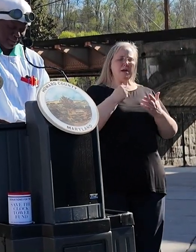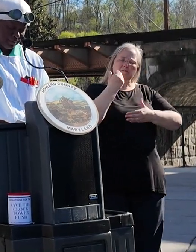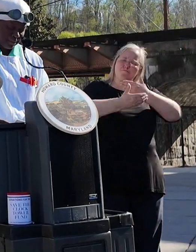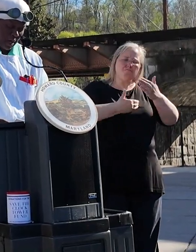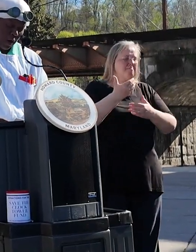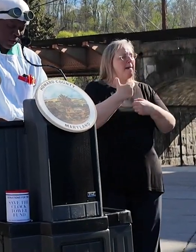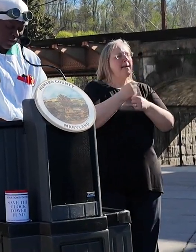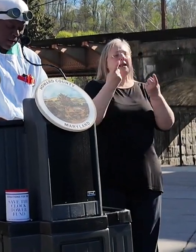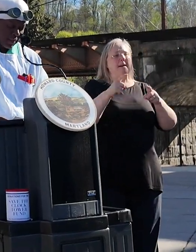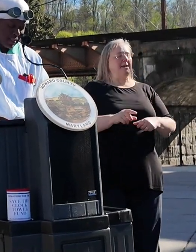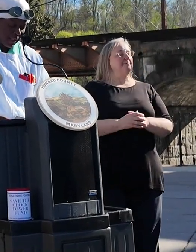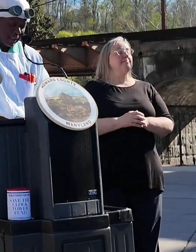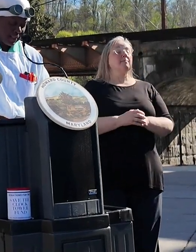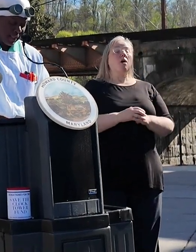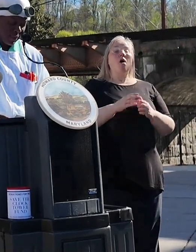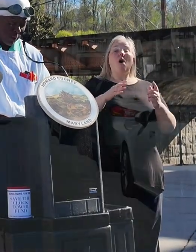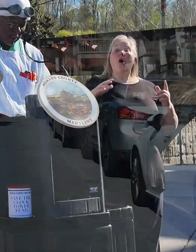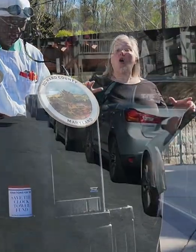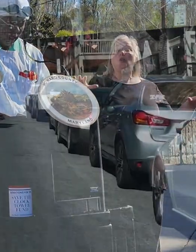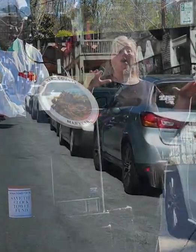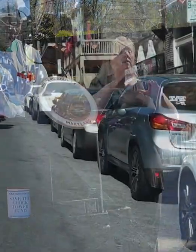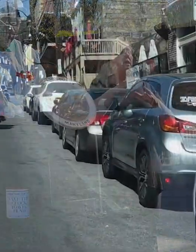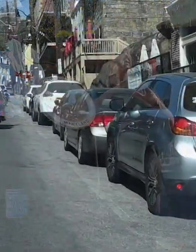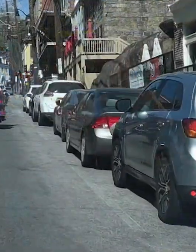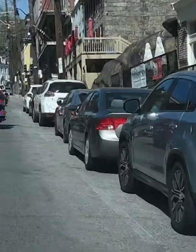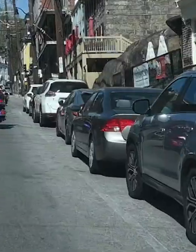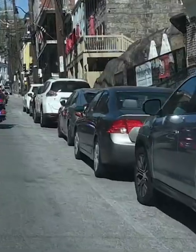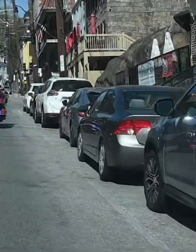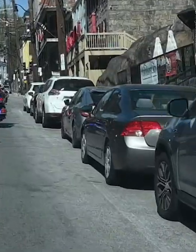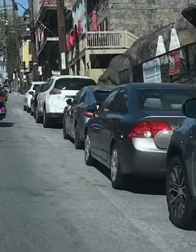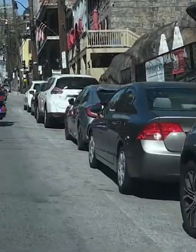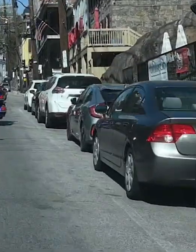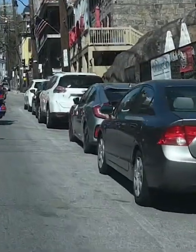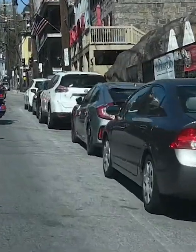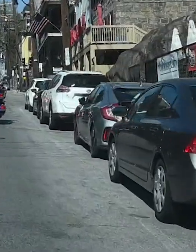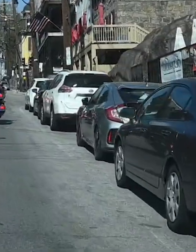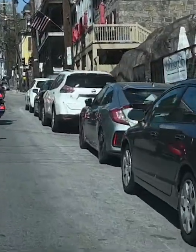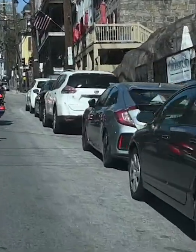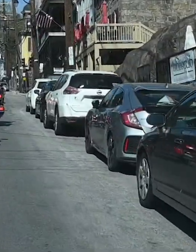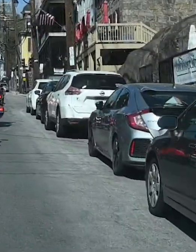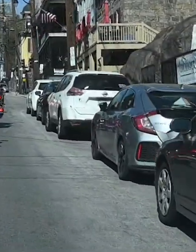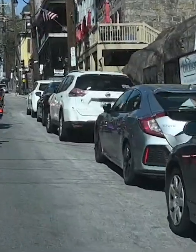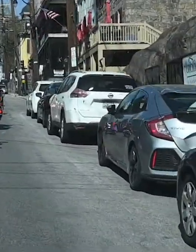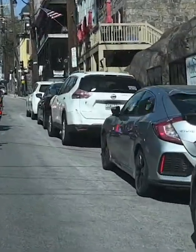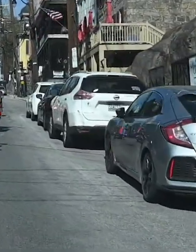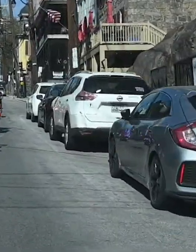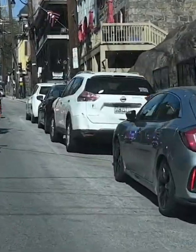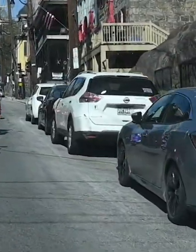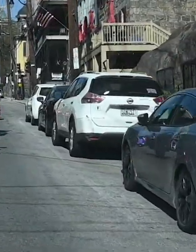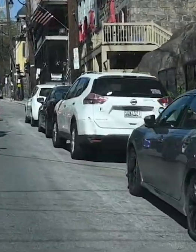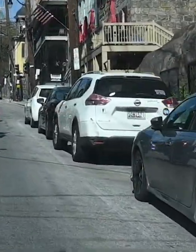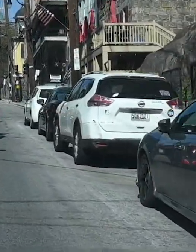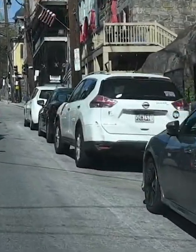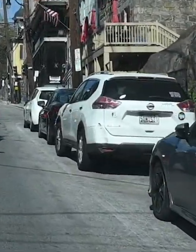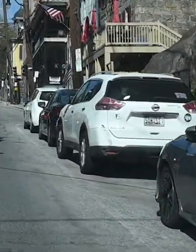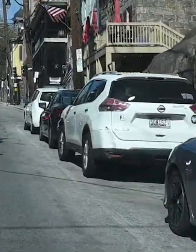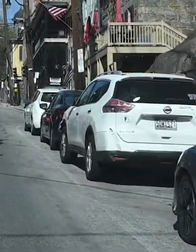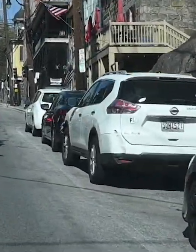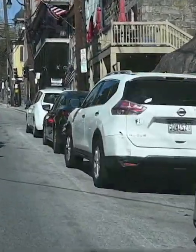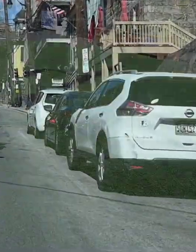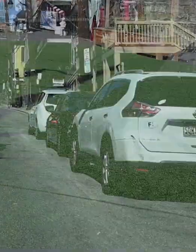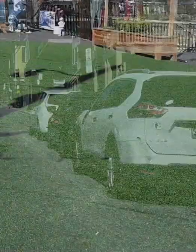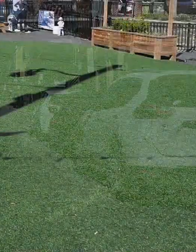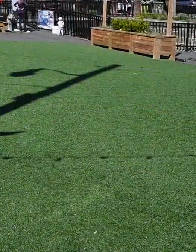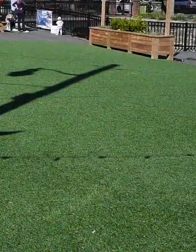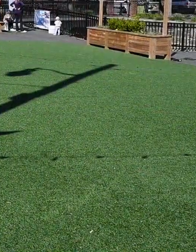happen. All around us, Ellicott City is once again a thriving center of commerce and connection.